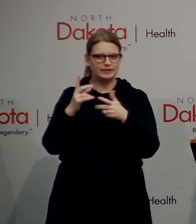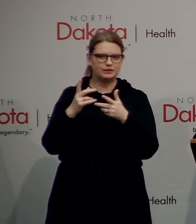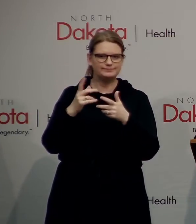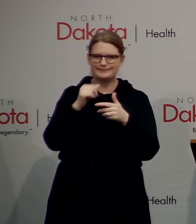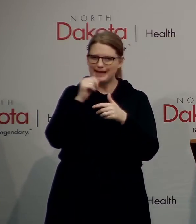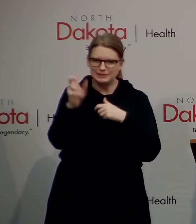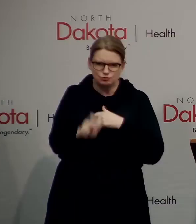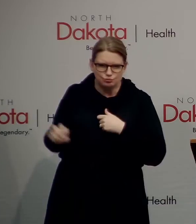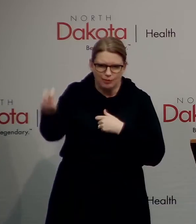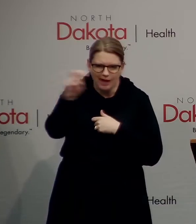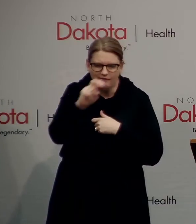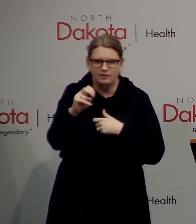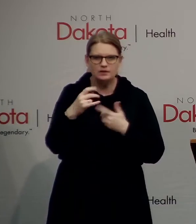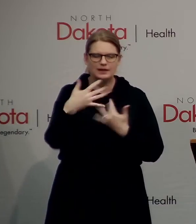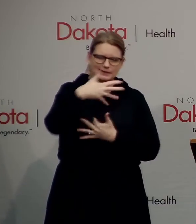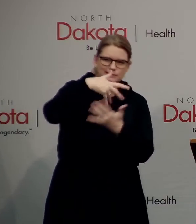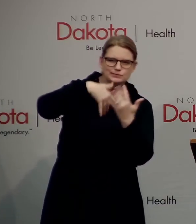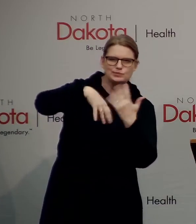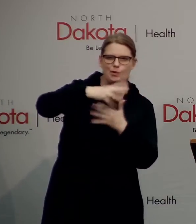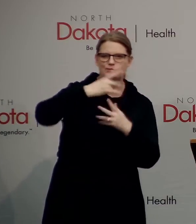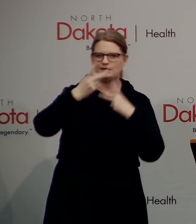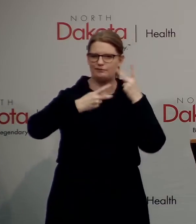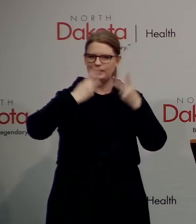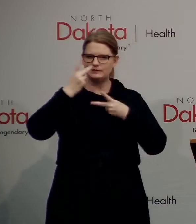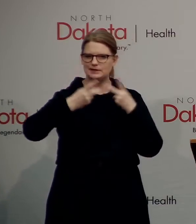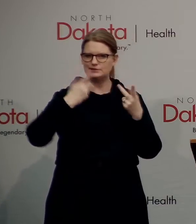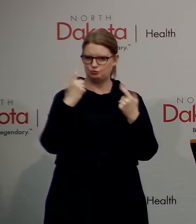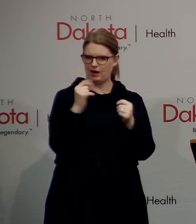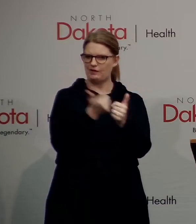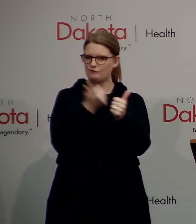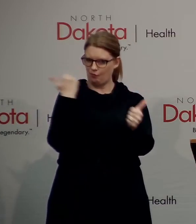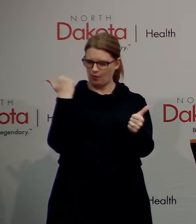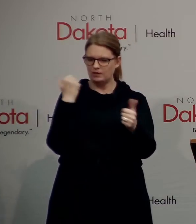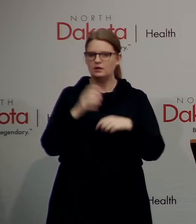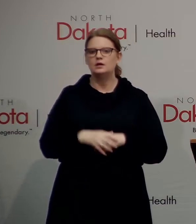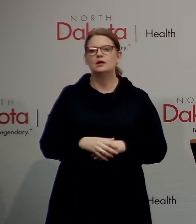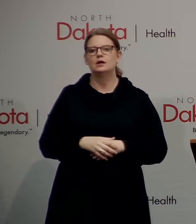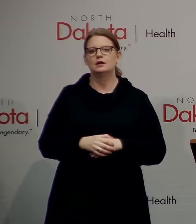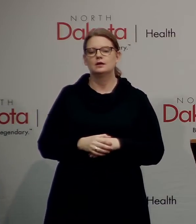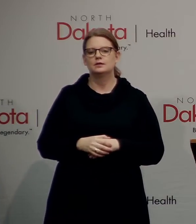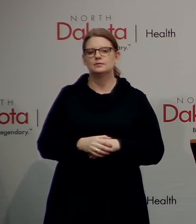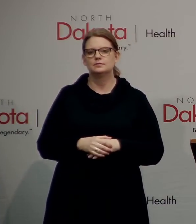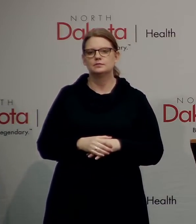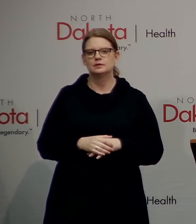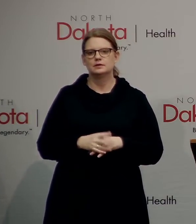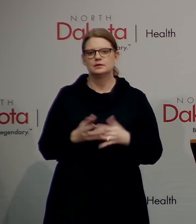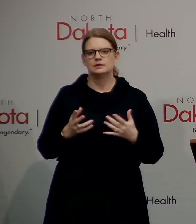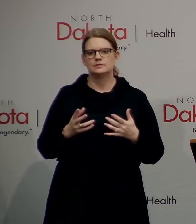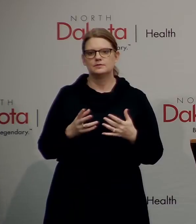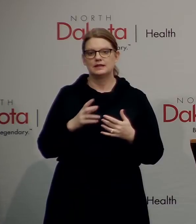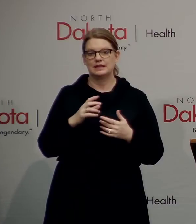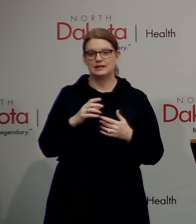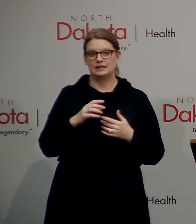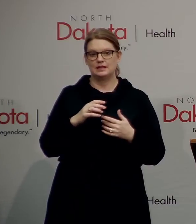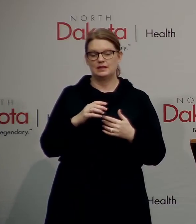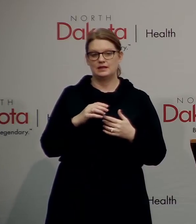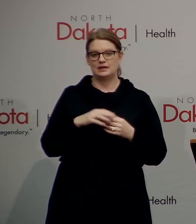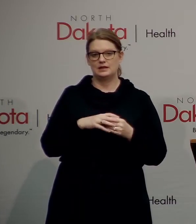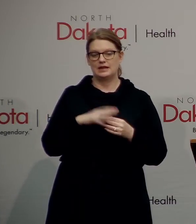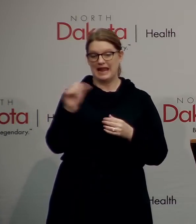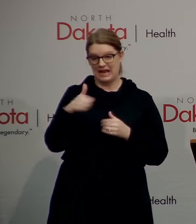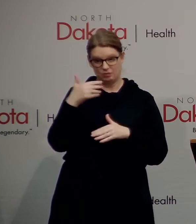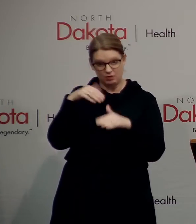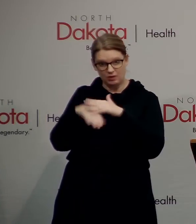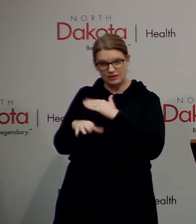travel and social visits. We've certainly tried to discourage visits of anybody to going to our